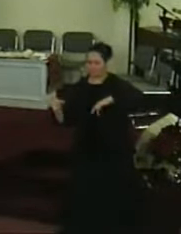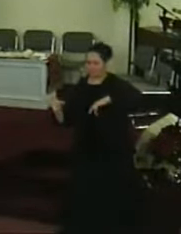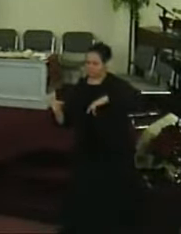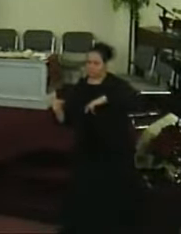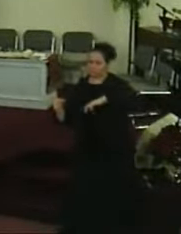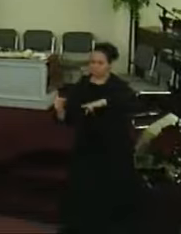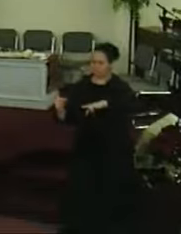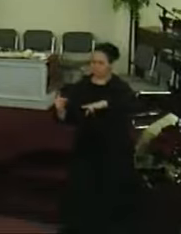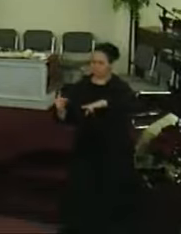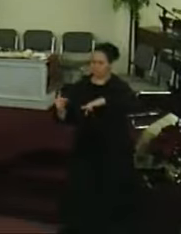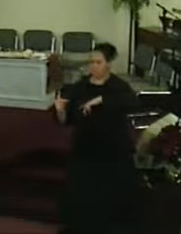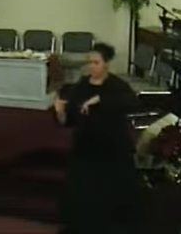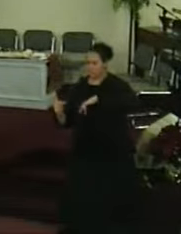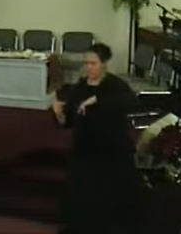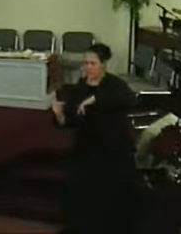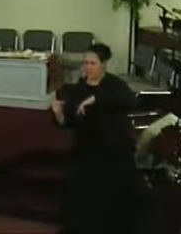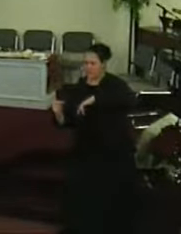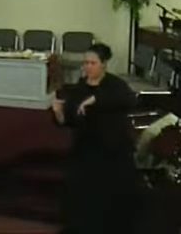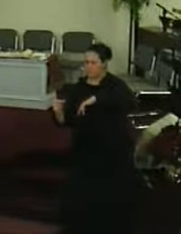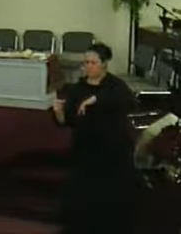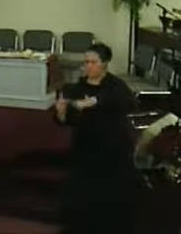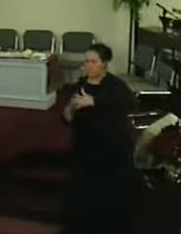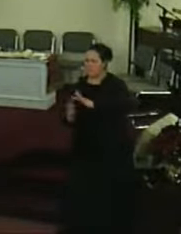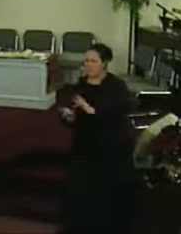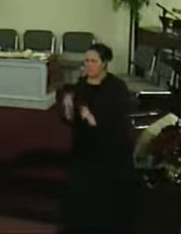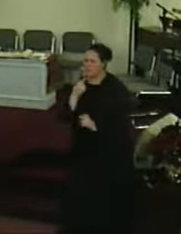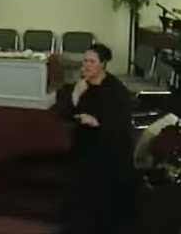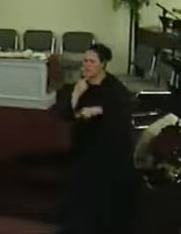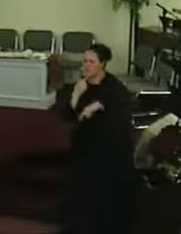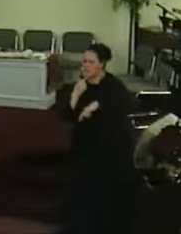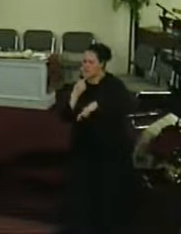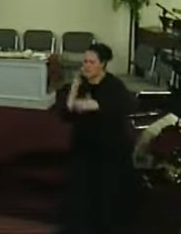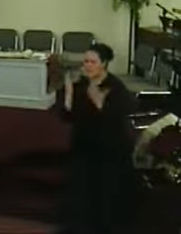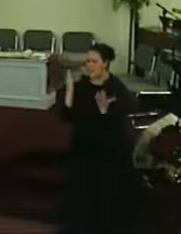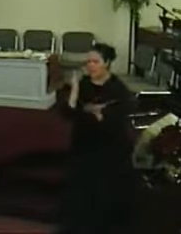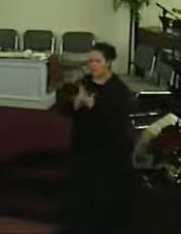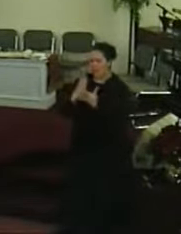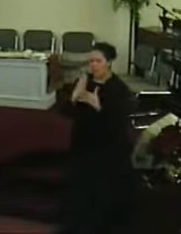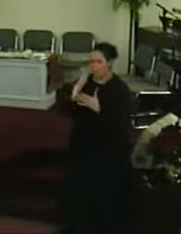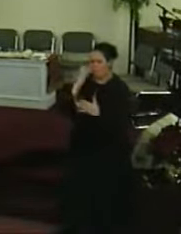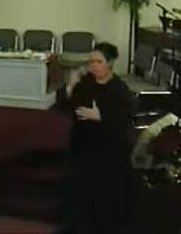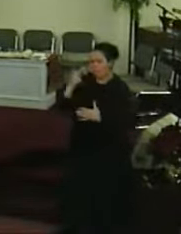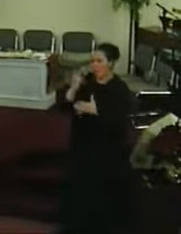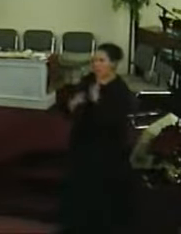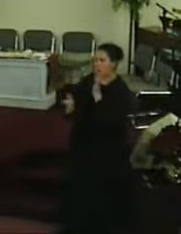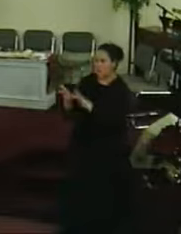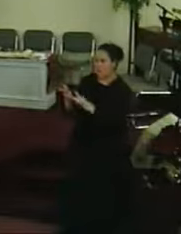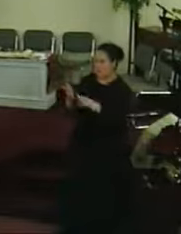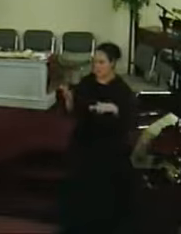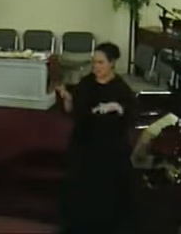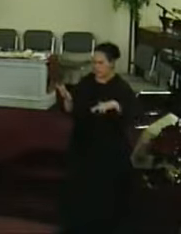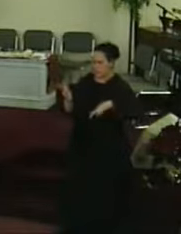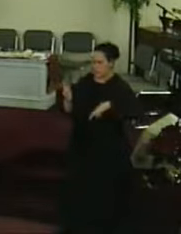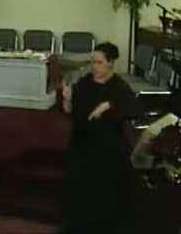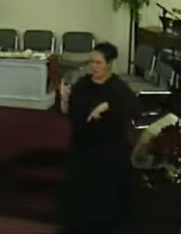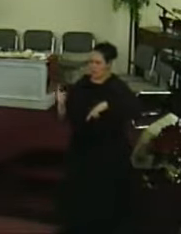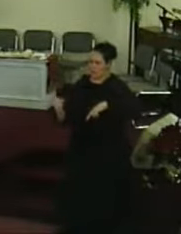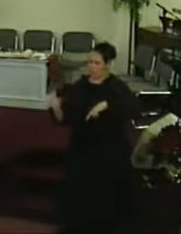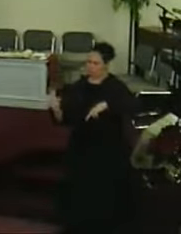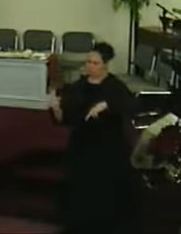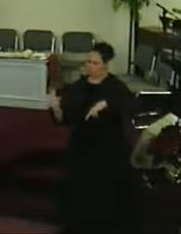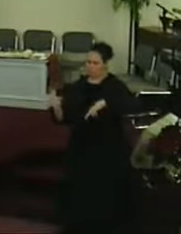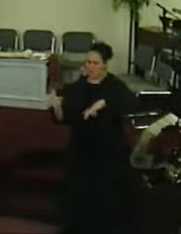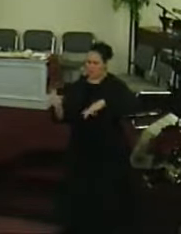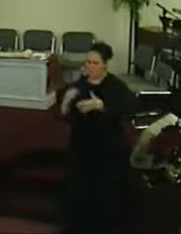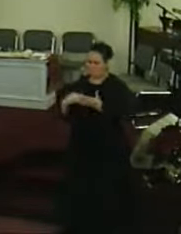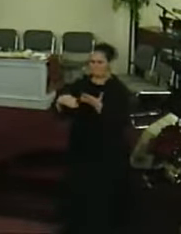the Bible says he stopped looking at Jesus. And he began to look at the